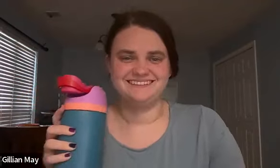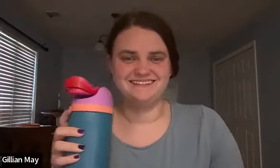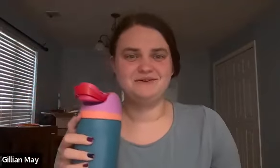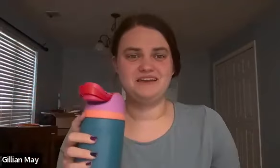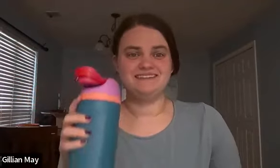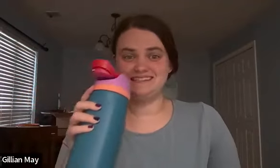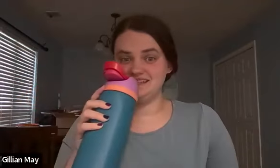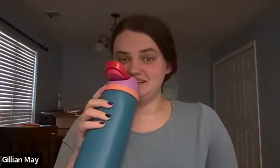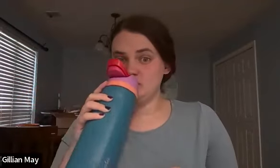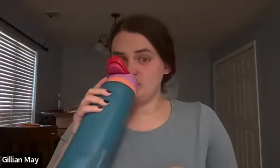Awesome. Okay. C.